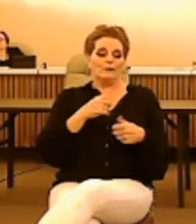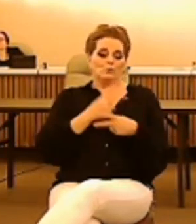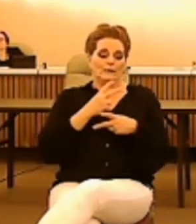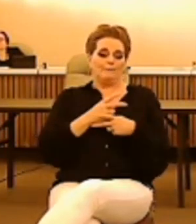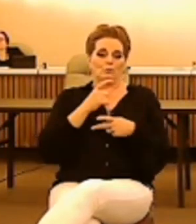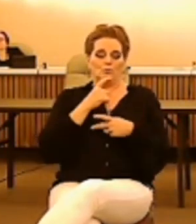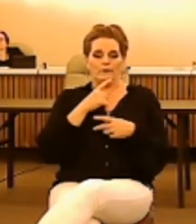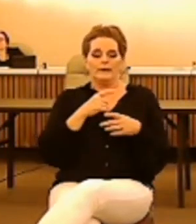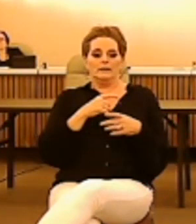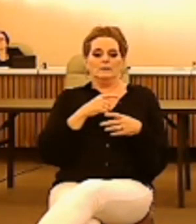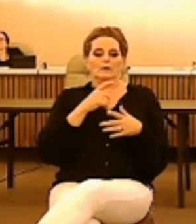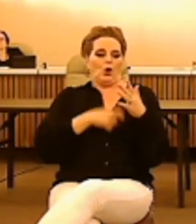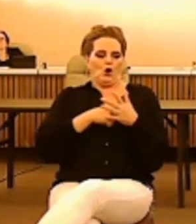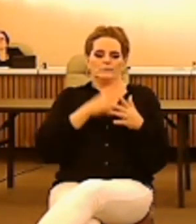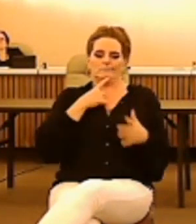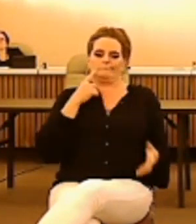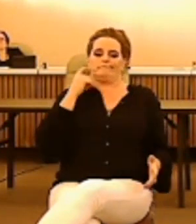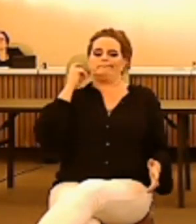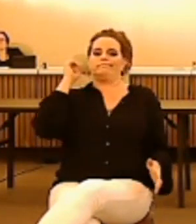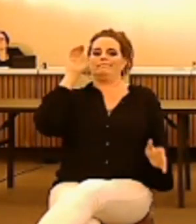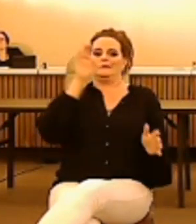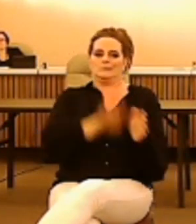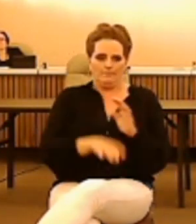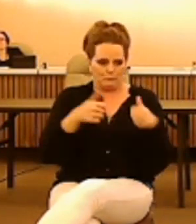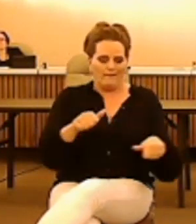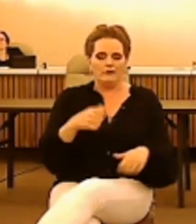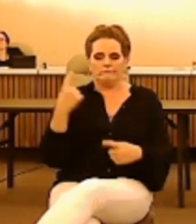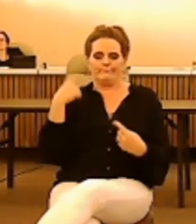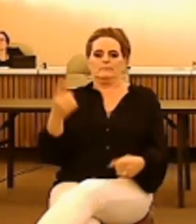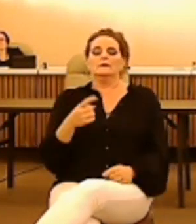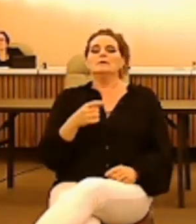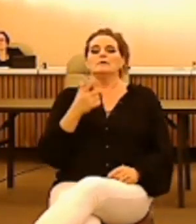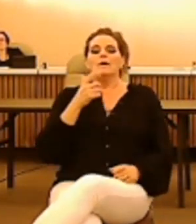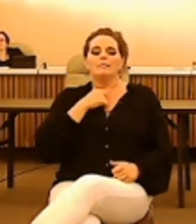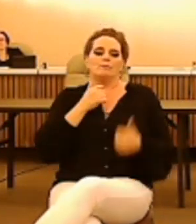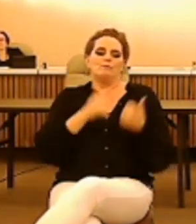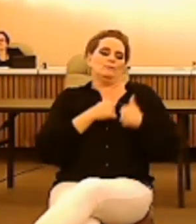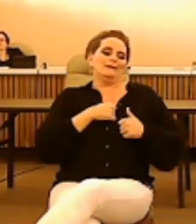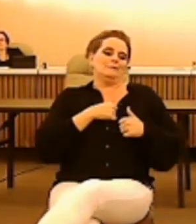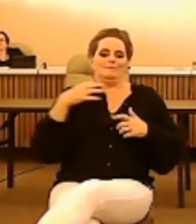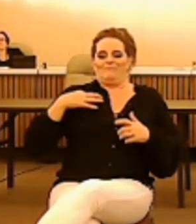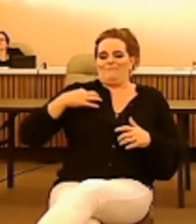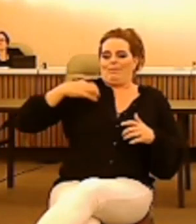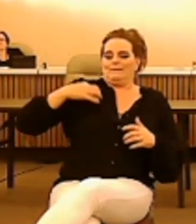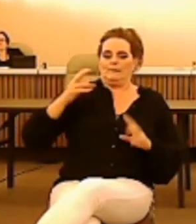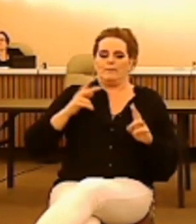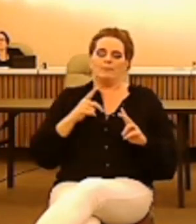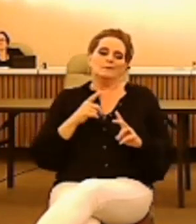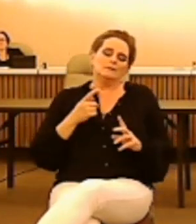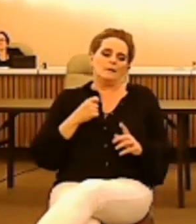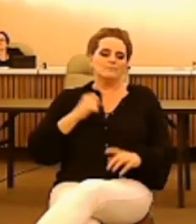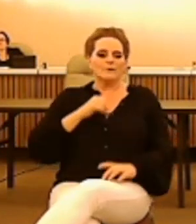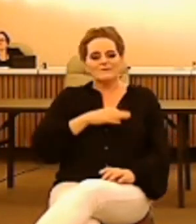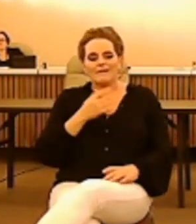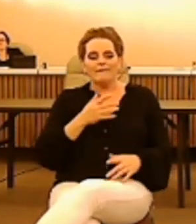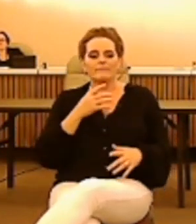extremely low cost for the town of Henrietta. It's been almost exclusively volunteer run, outside of a couple of staff members helping to get us